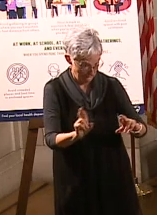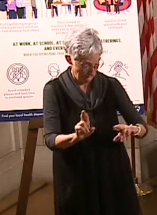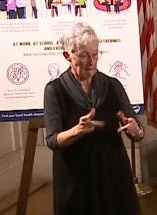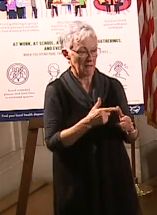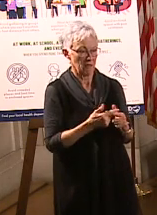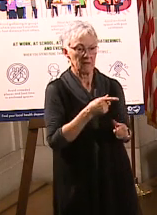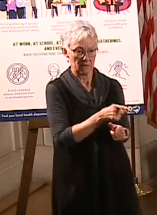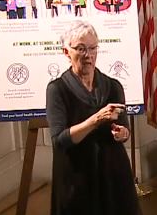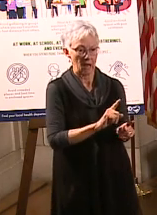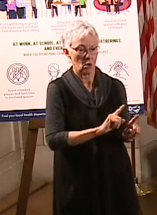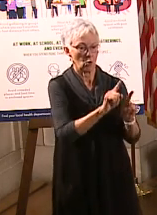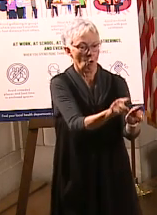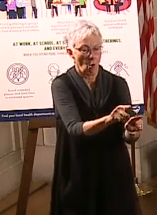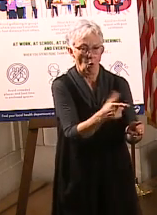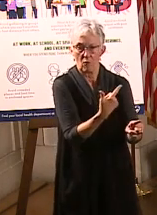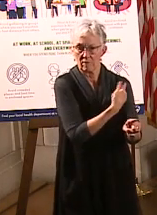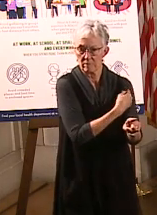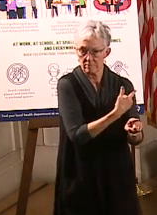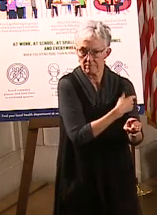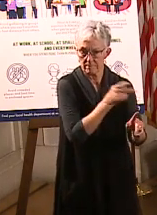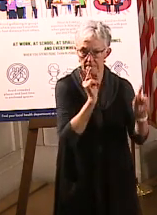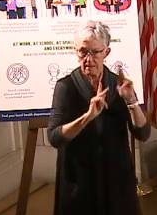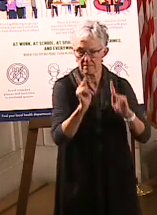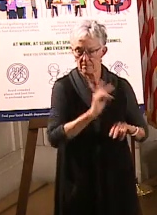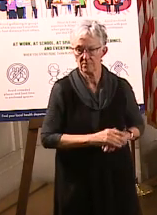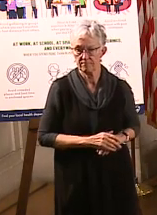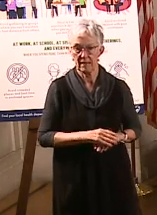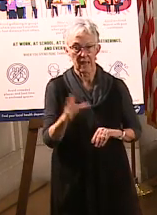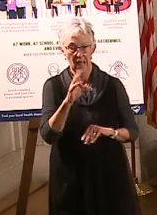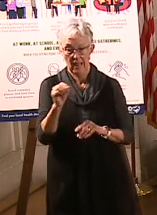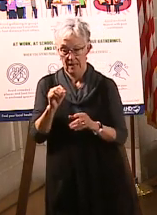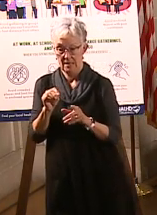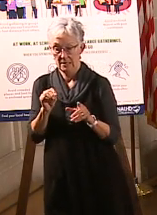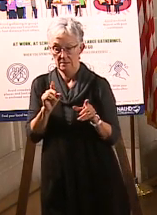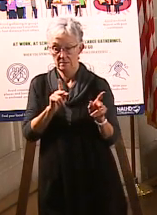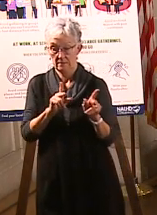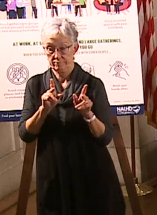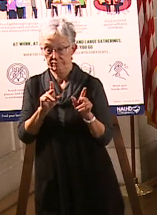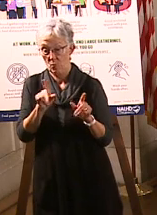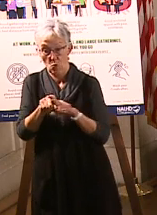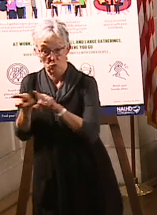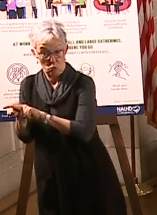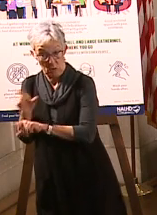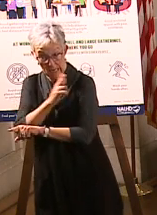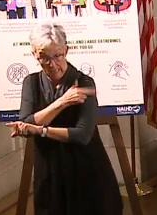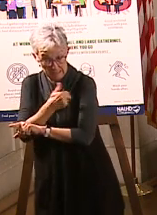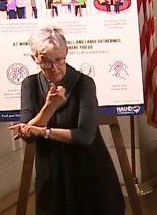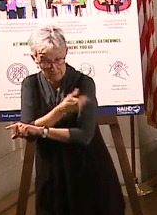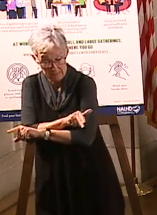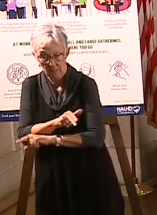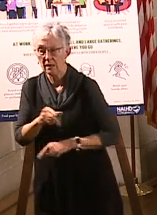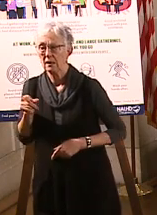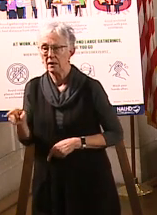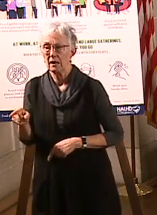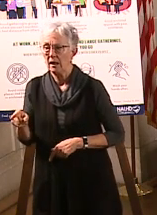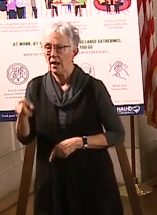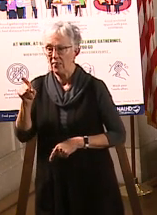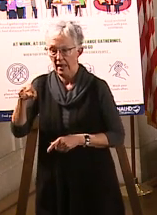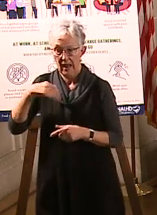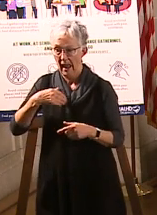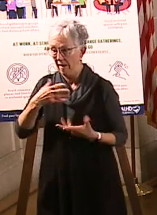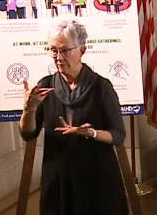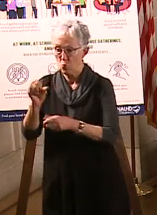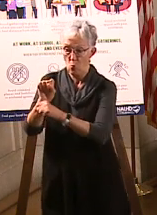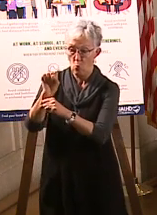there. And then, of course, when we're talking about hospitals, we got to make sure that when you're vaccinating people, that if there's side effects, you don't, for example, take out an